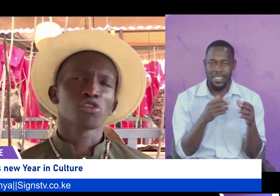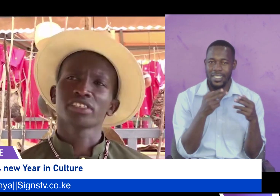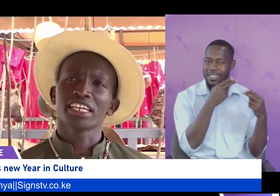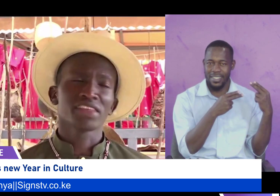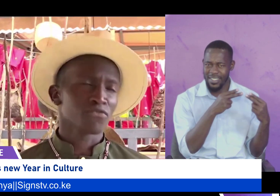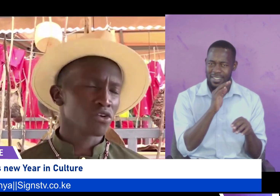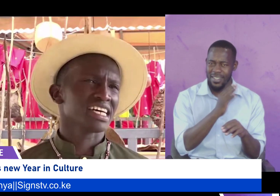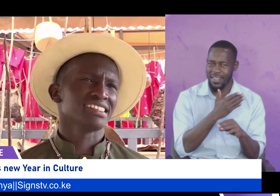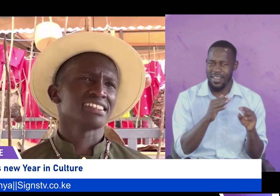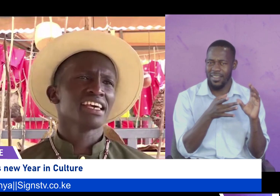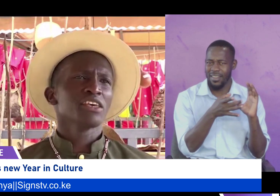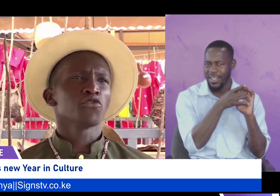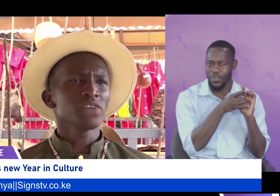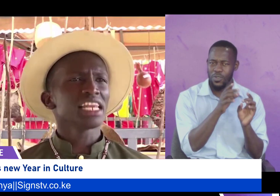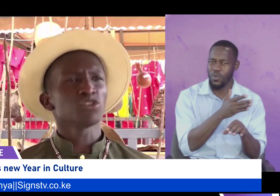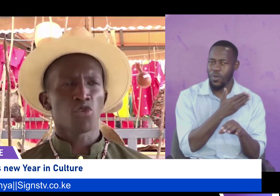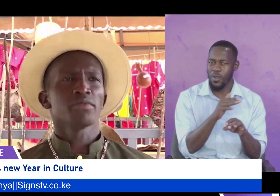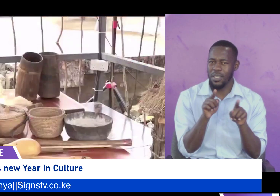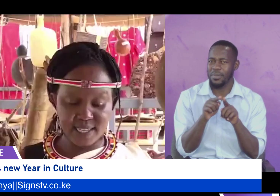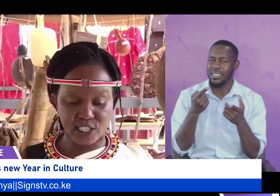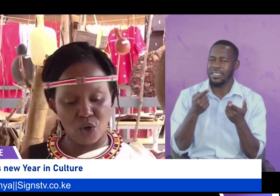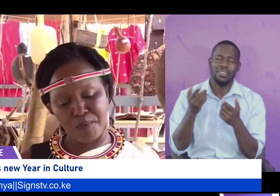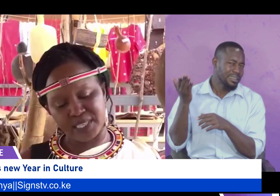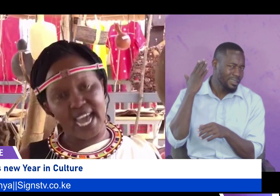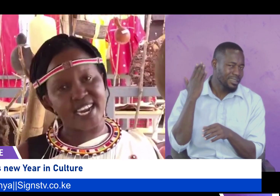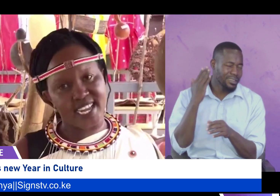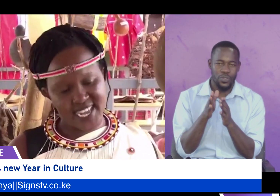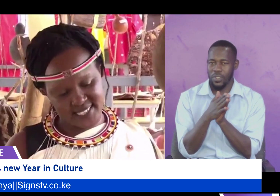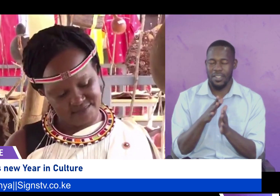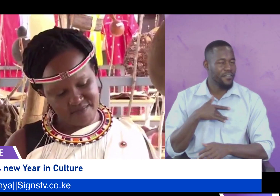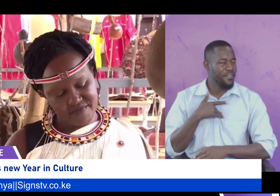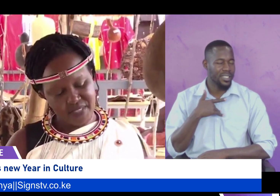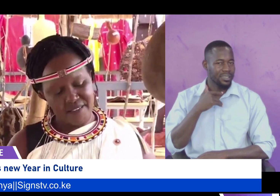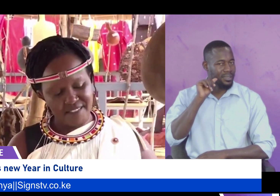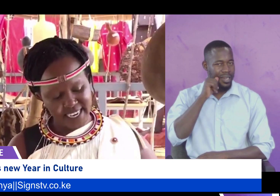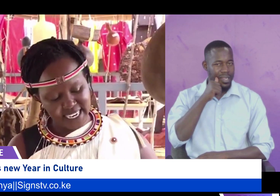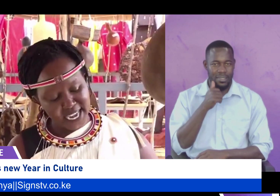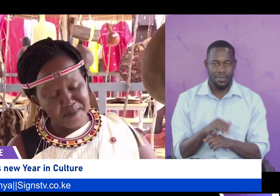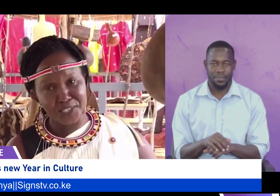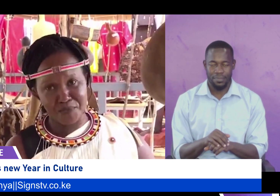songs and even the folk dances, you feel at home. This is almost 100 years. Na